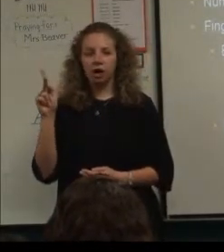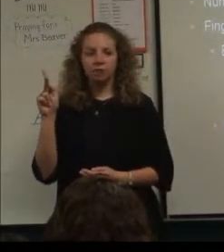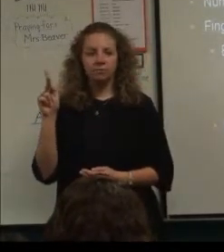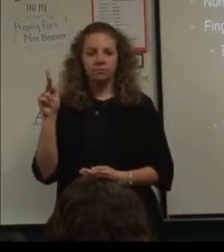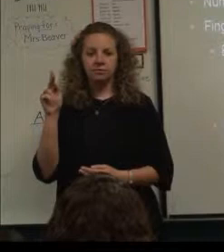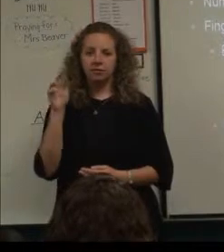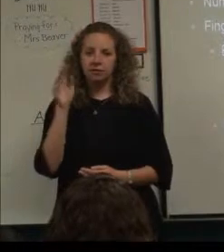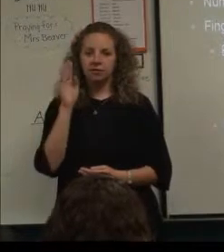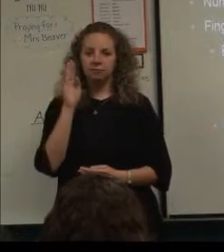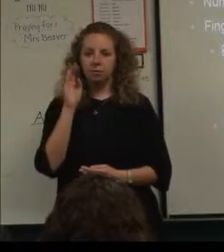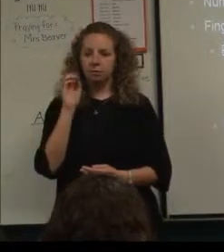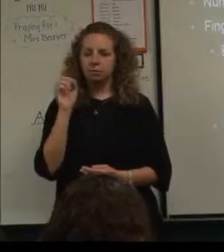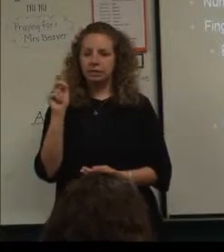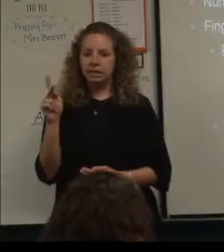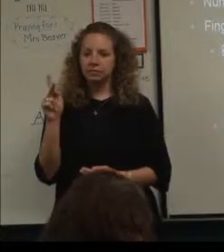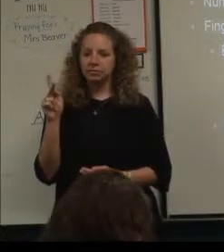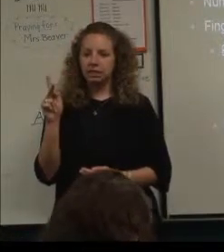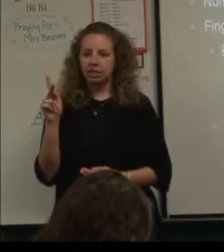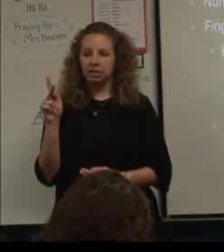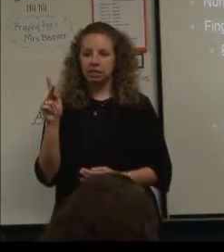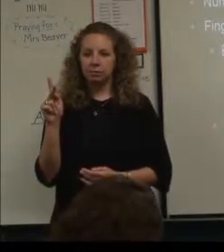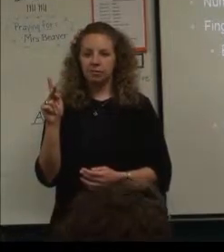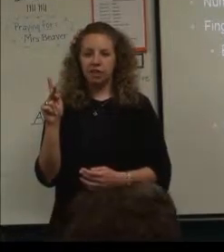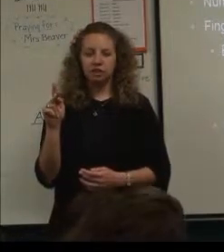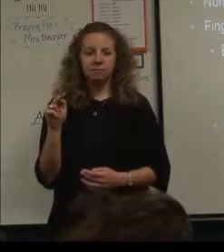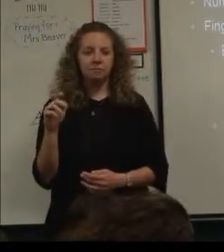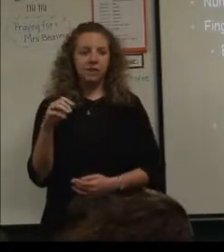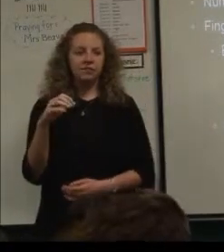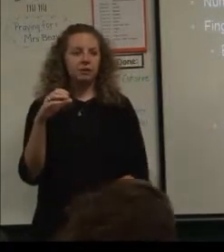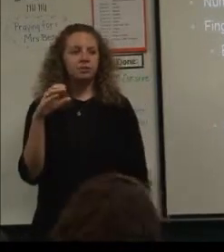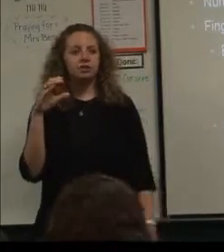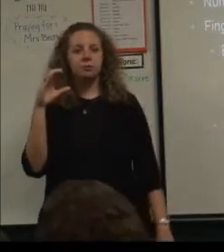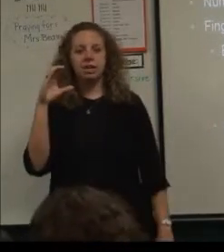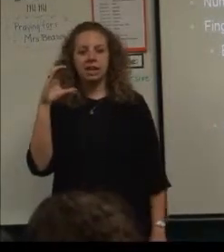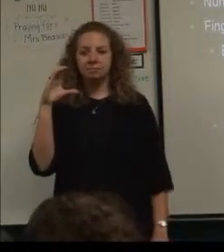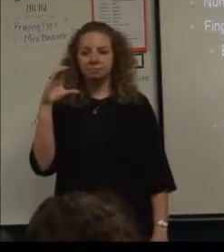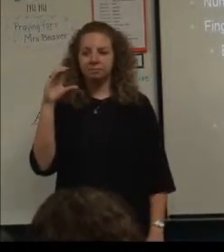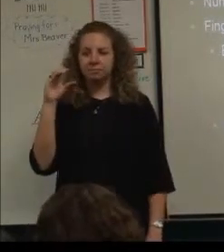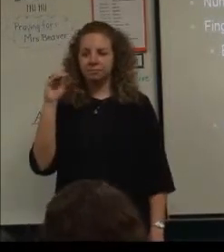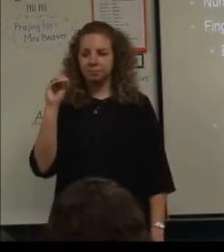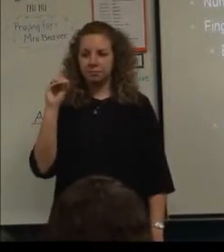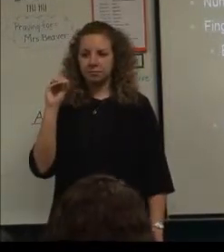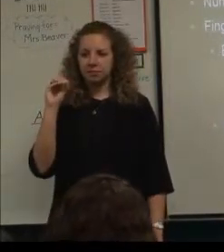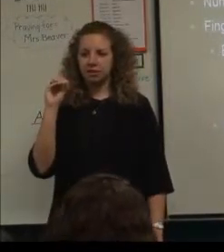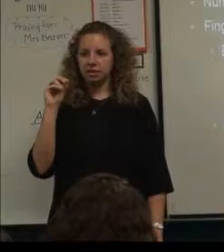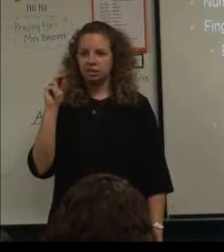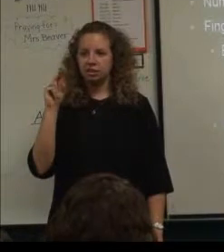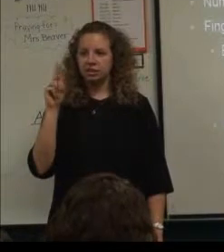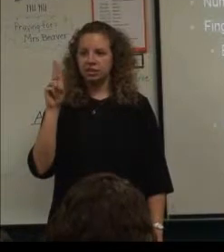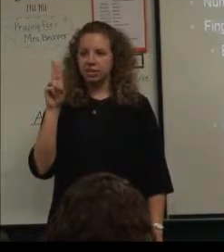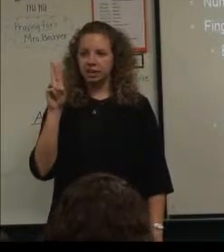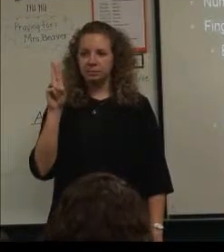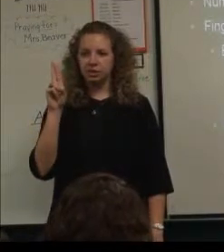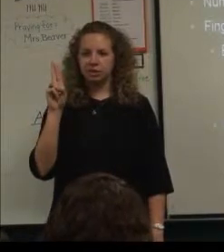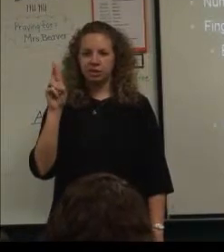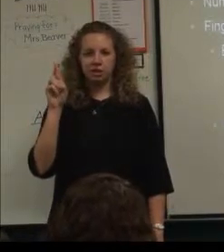more fluid with it. That's how you get a little bit faster. If I was to do my name, just the textbook